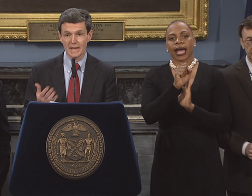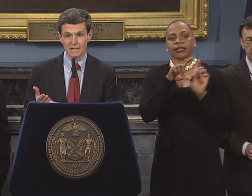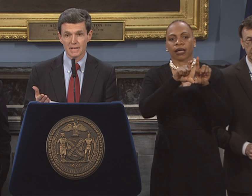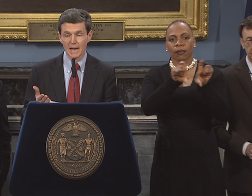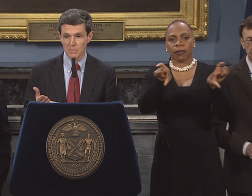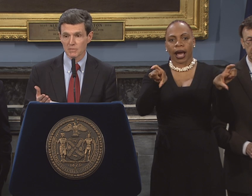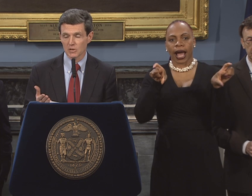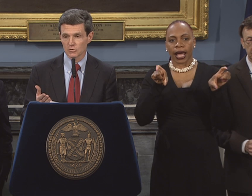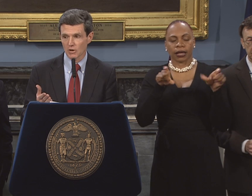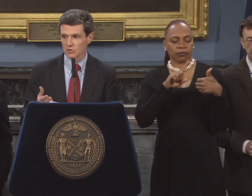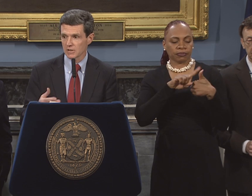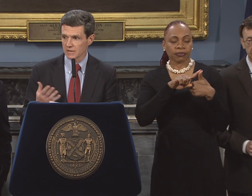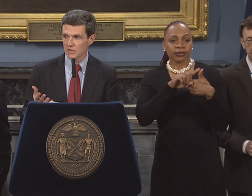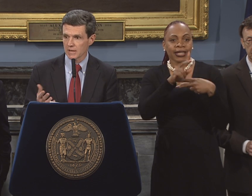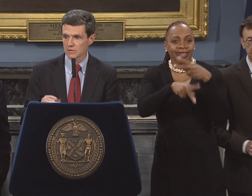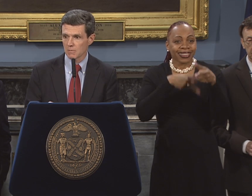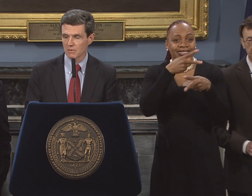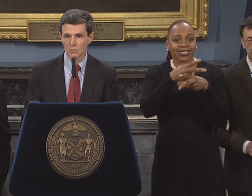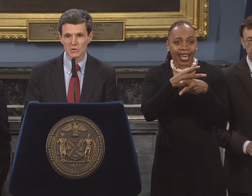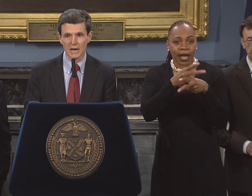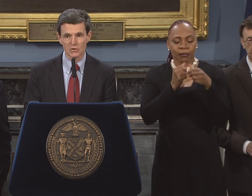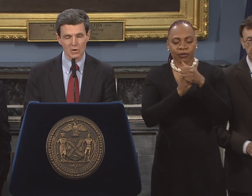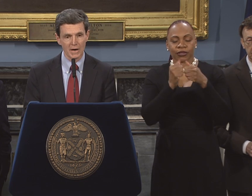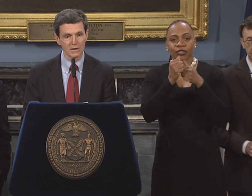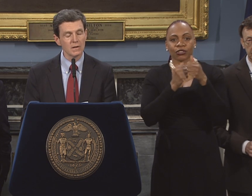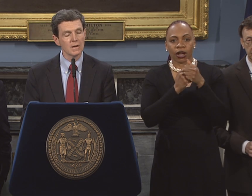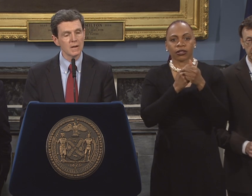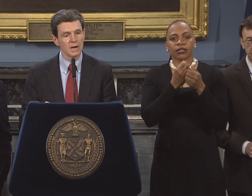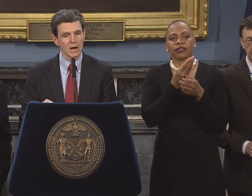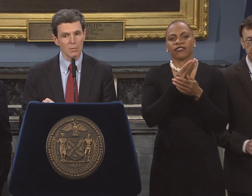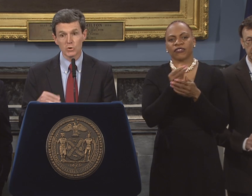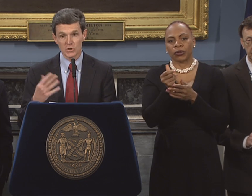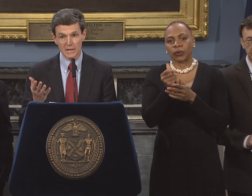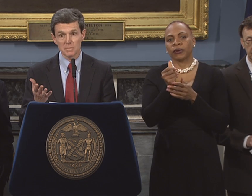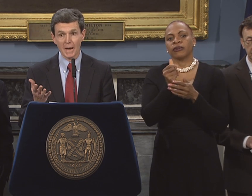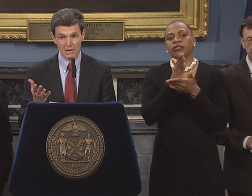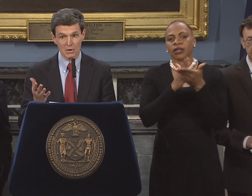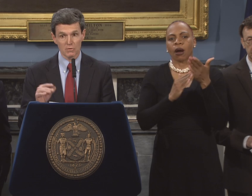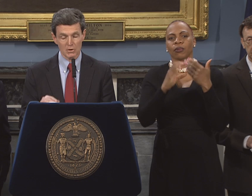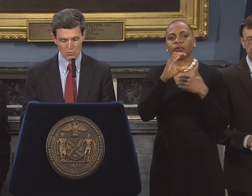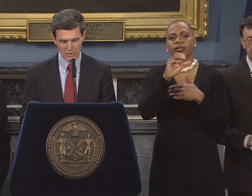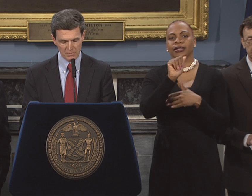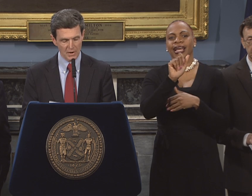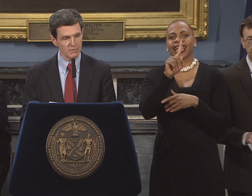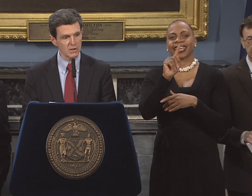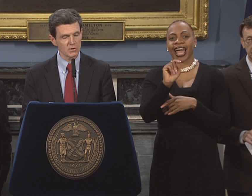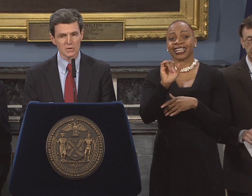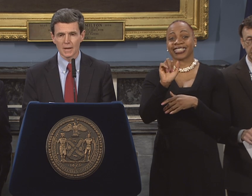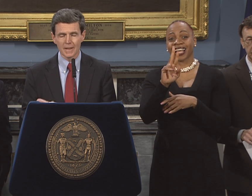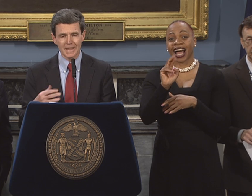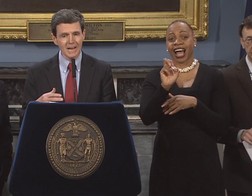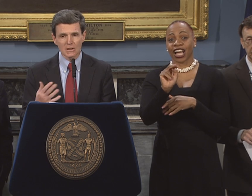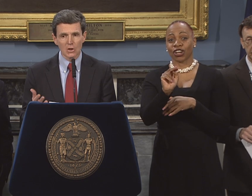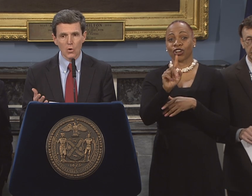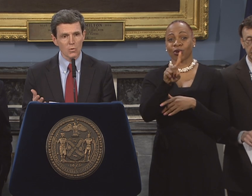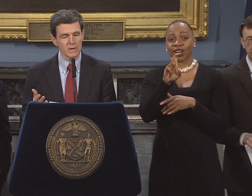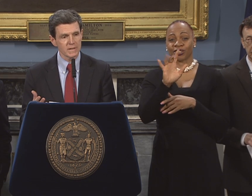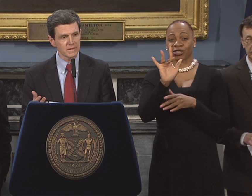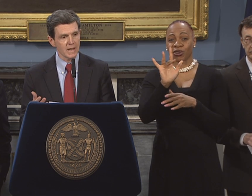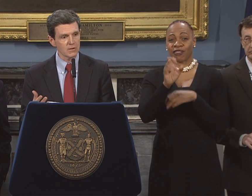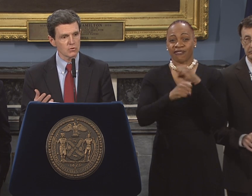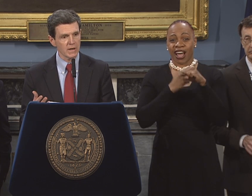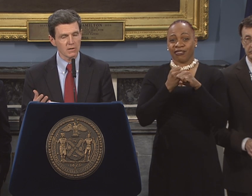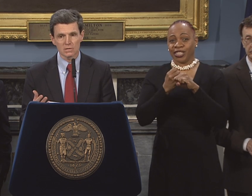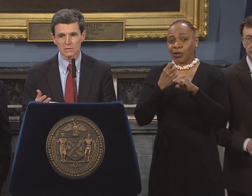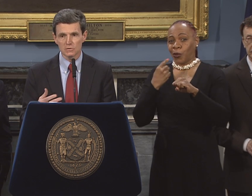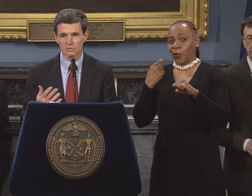look at the type of construction. In this case, some of it was cast iron, which dates back 125 years. That alone